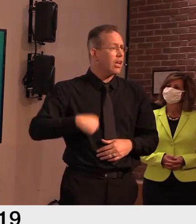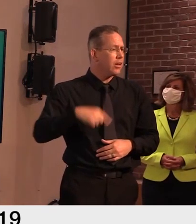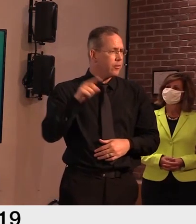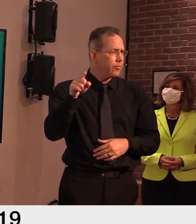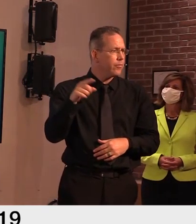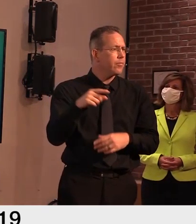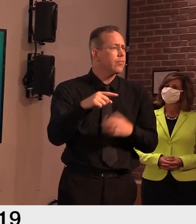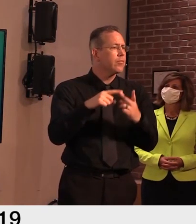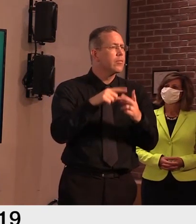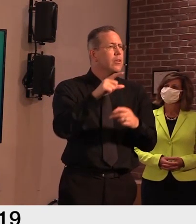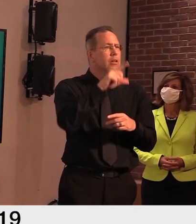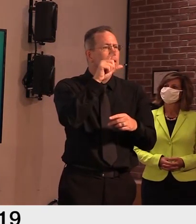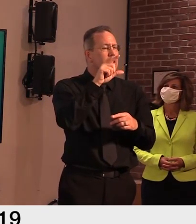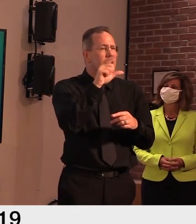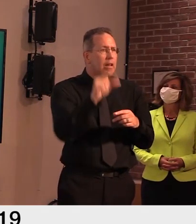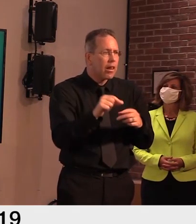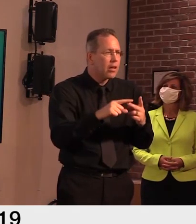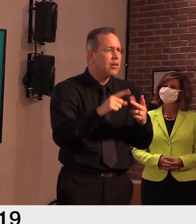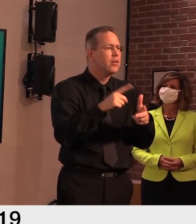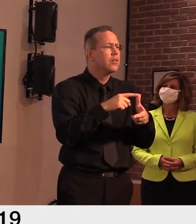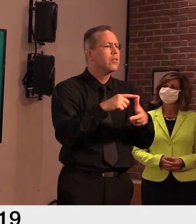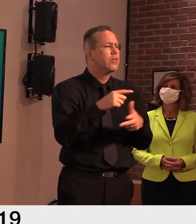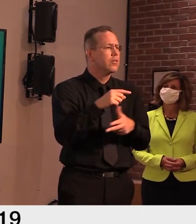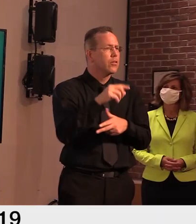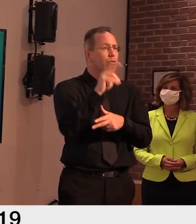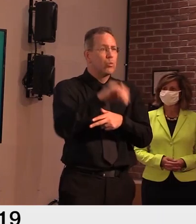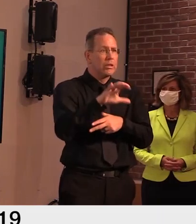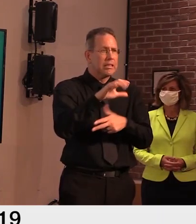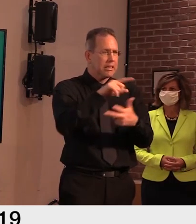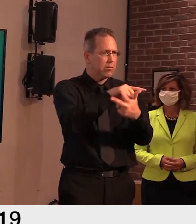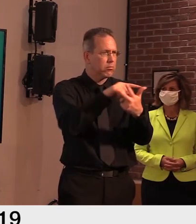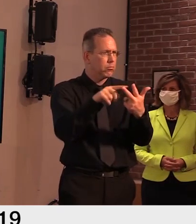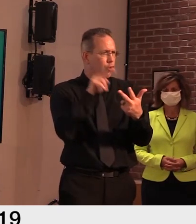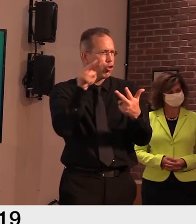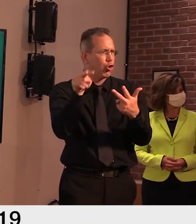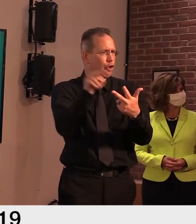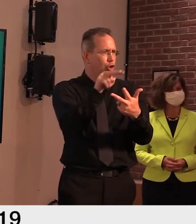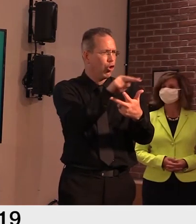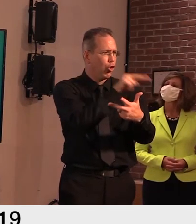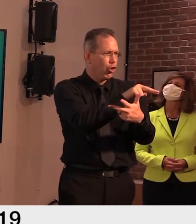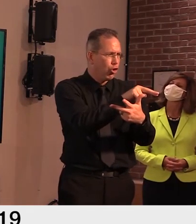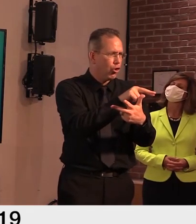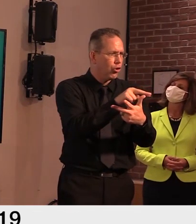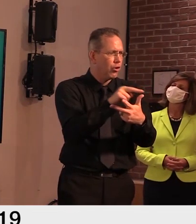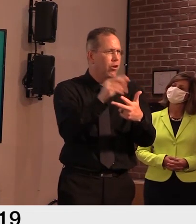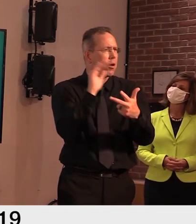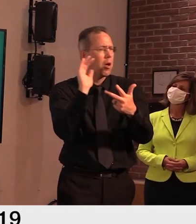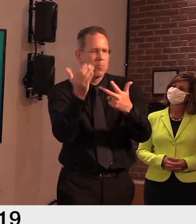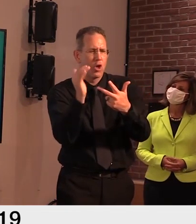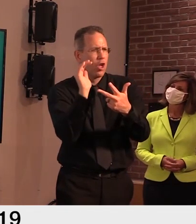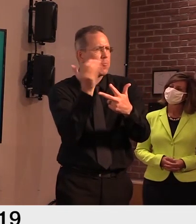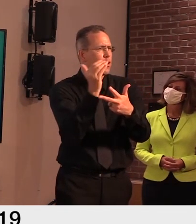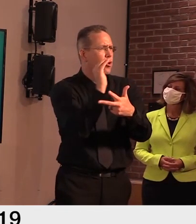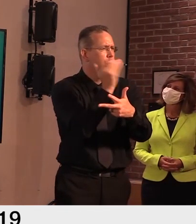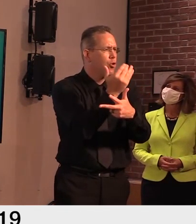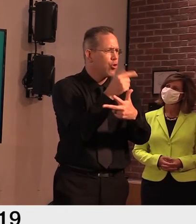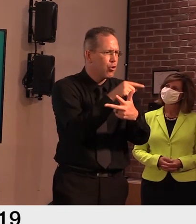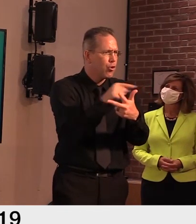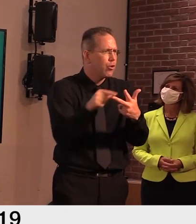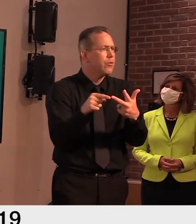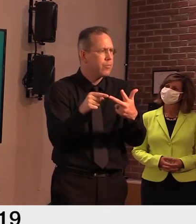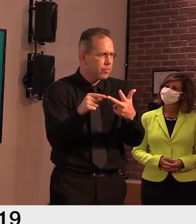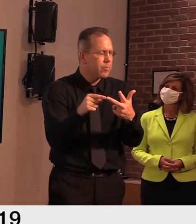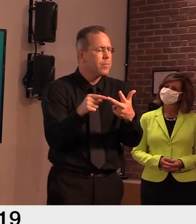mask advocates have been touting, because it actually looked at the experience in Wuhan,